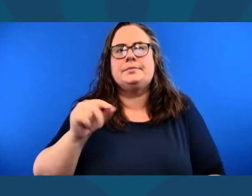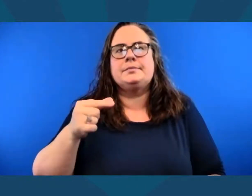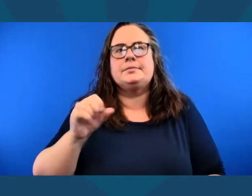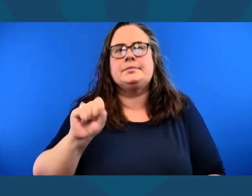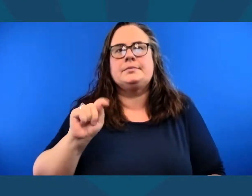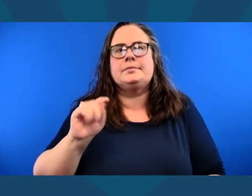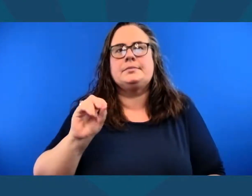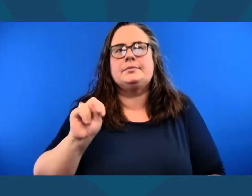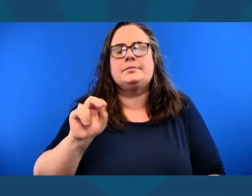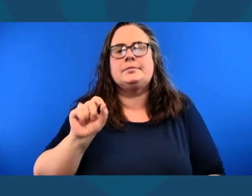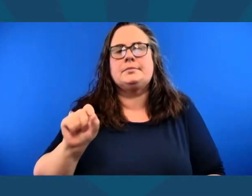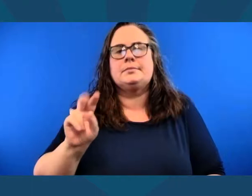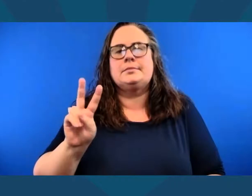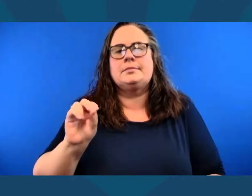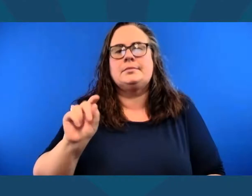davidlivingston.vote.